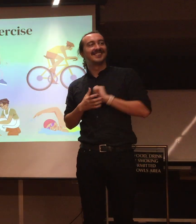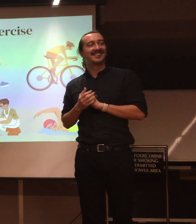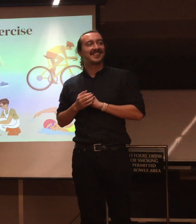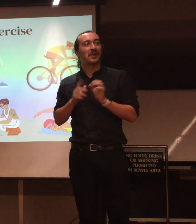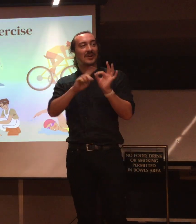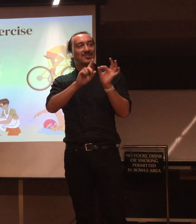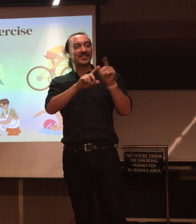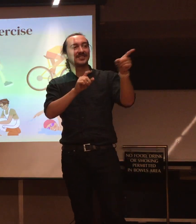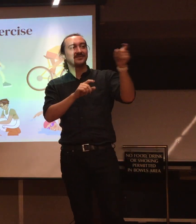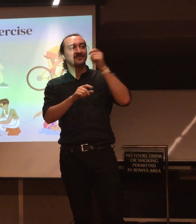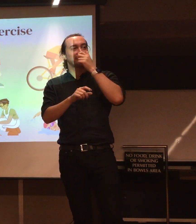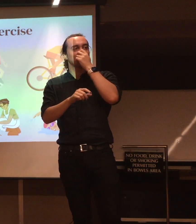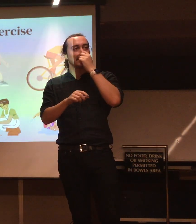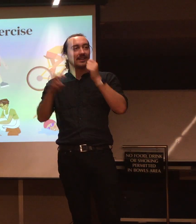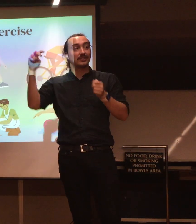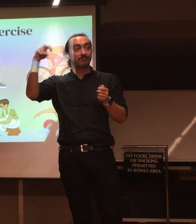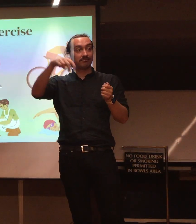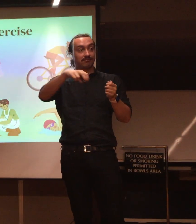Yeah.